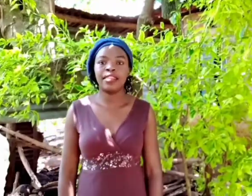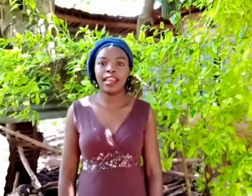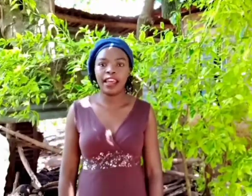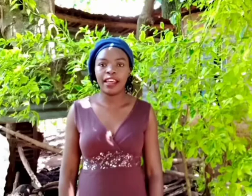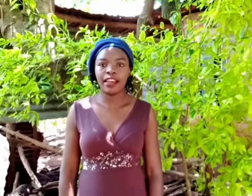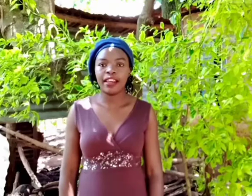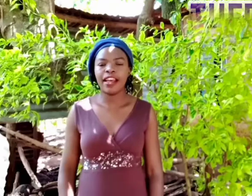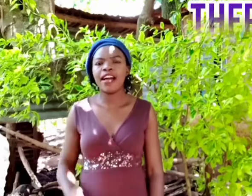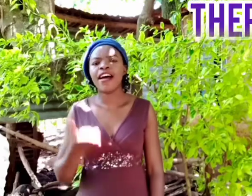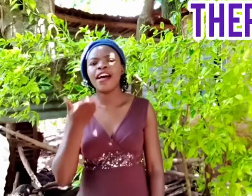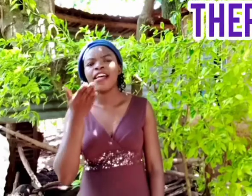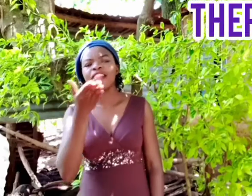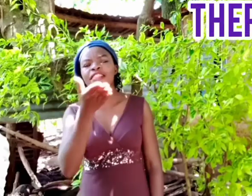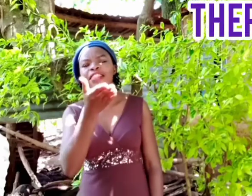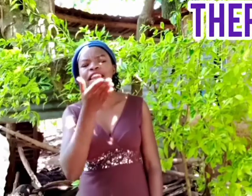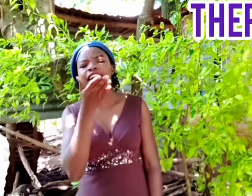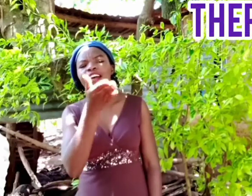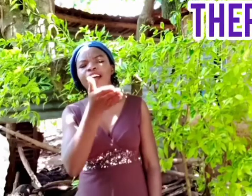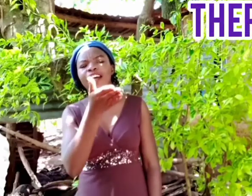There. There.